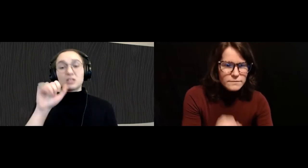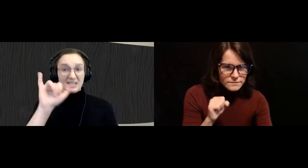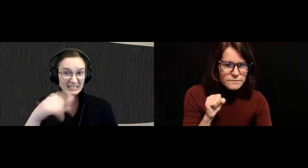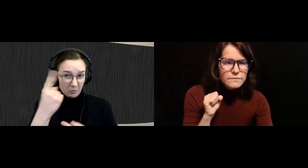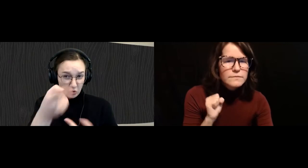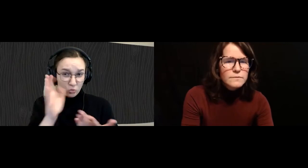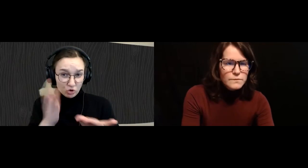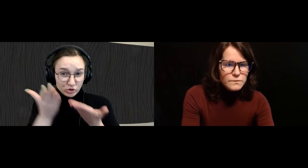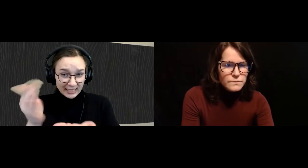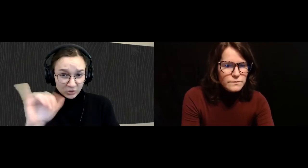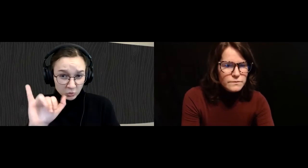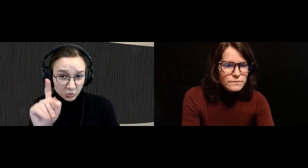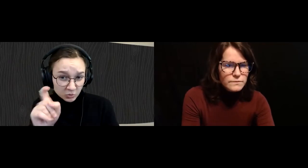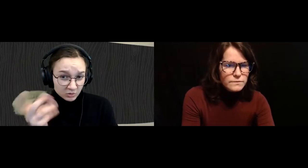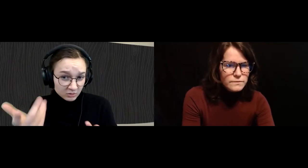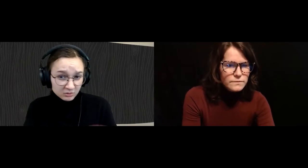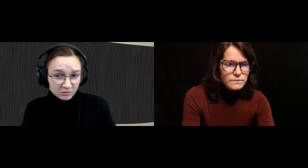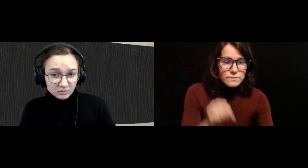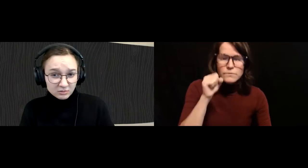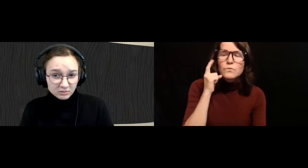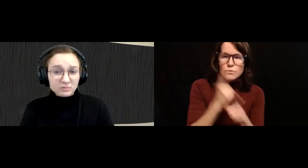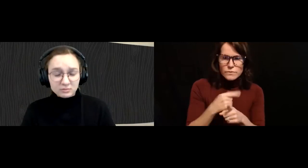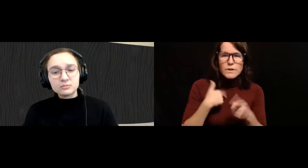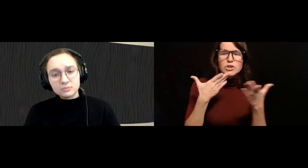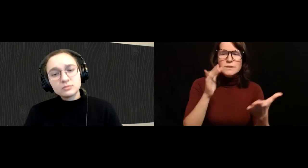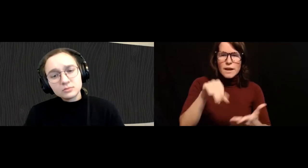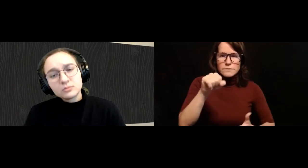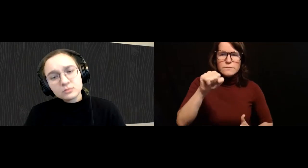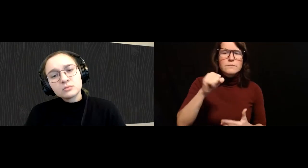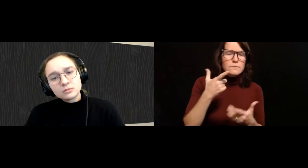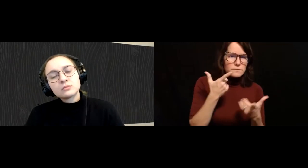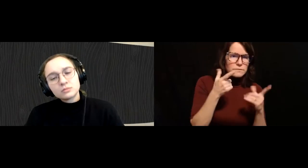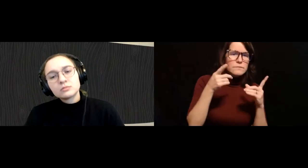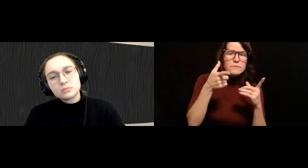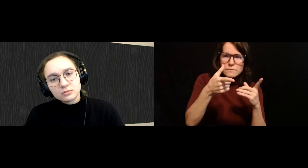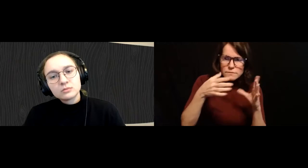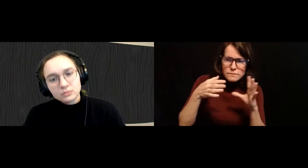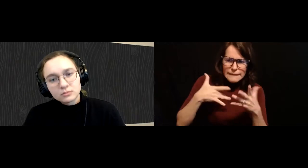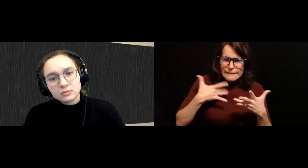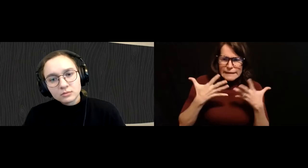a role model for them. Is that something that you would suggest as well? I agree. Yes.